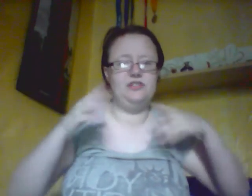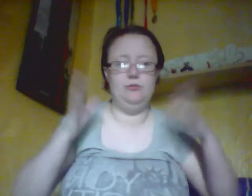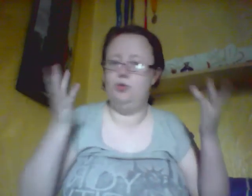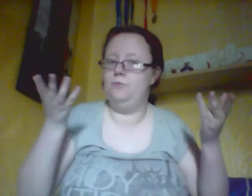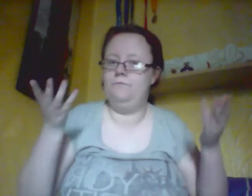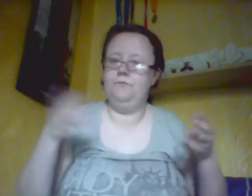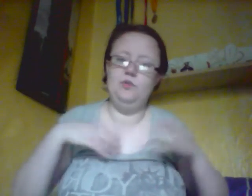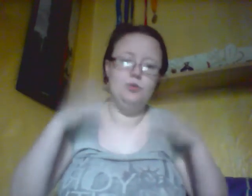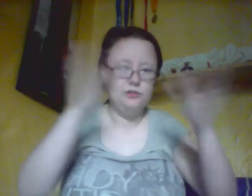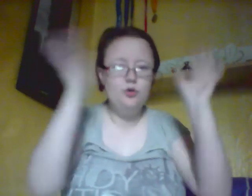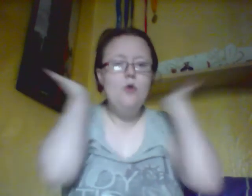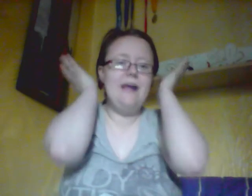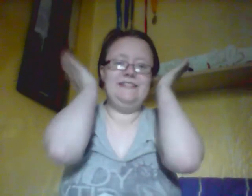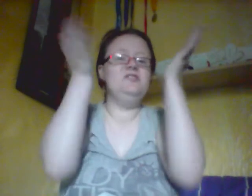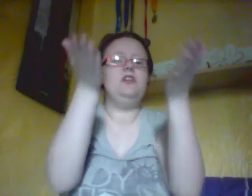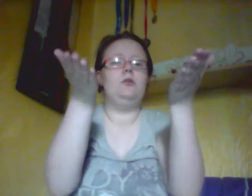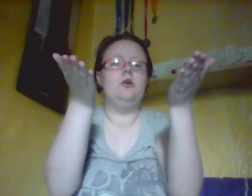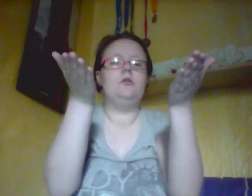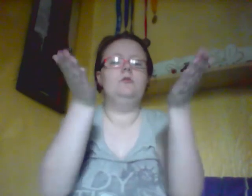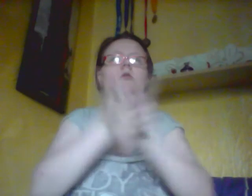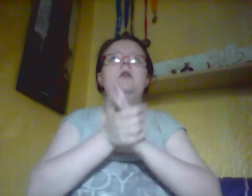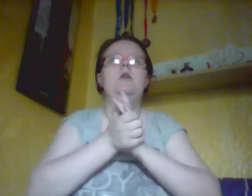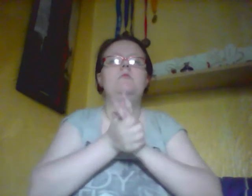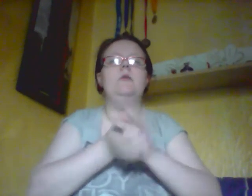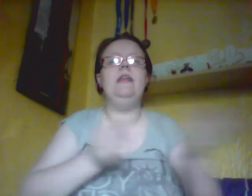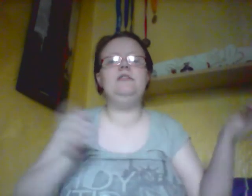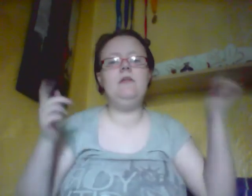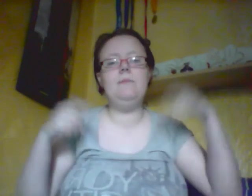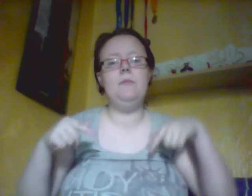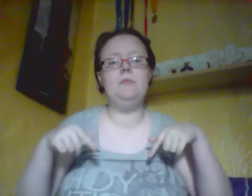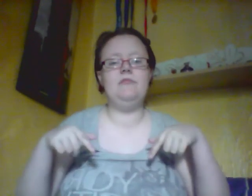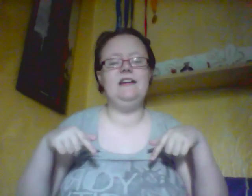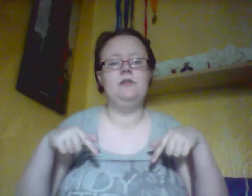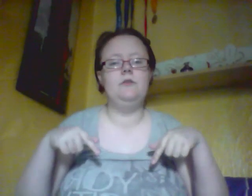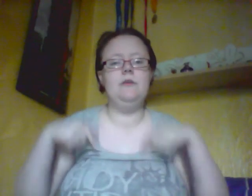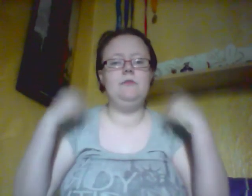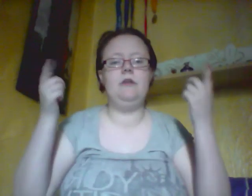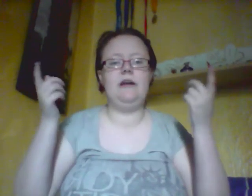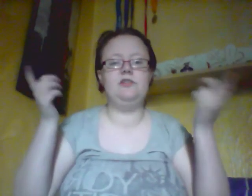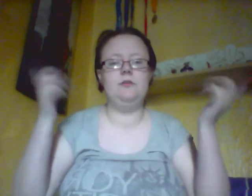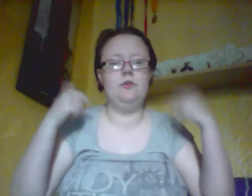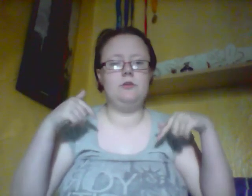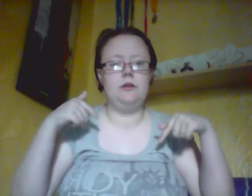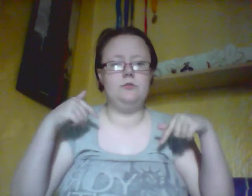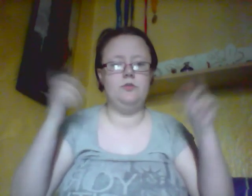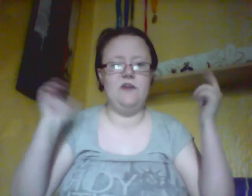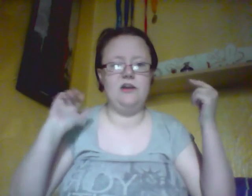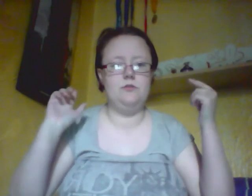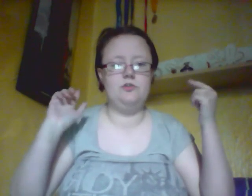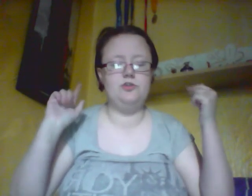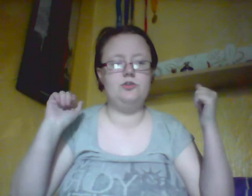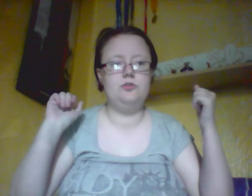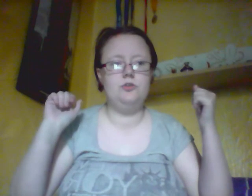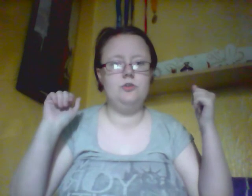no. There's no wigs in Sherlock. Well, unless you count the Abominable Bride, where they wear wigs to look like old-fashioned.